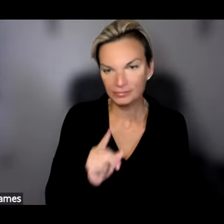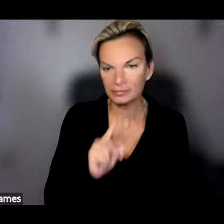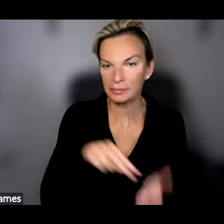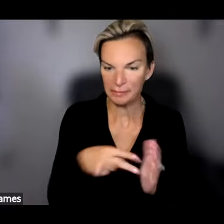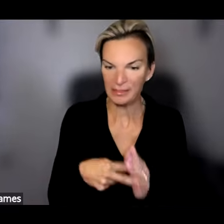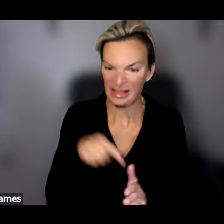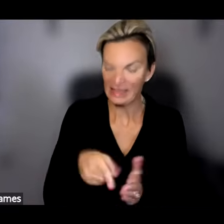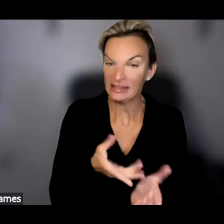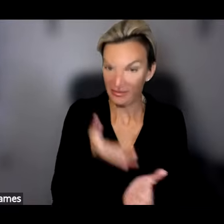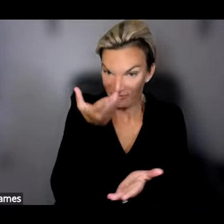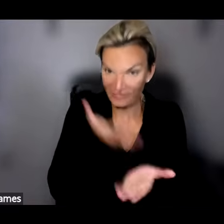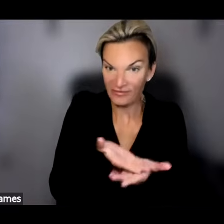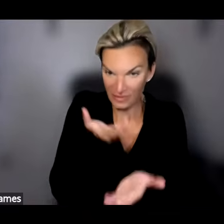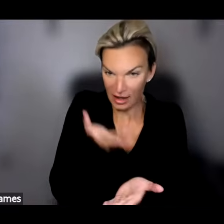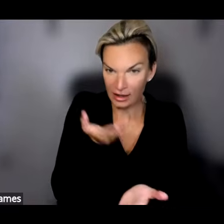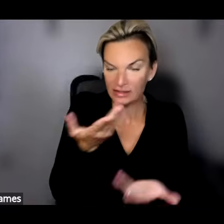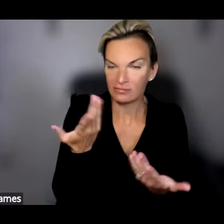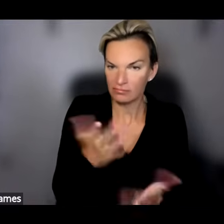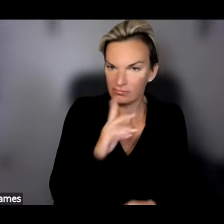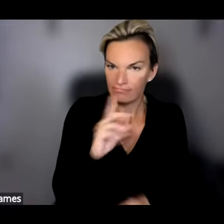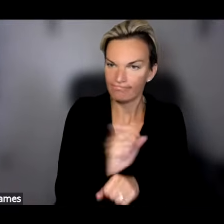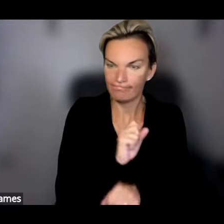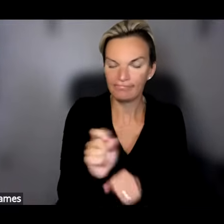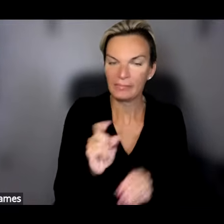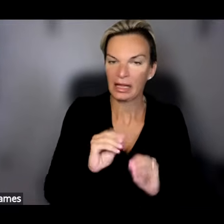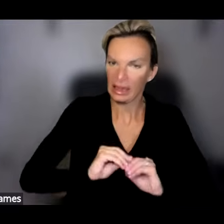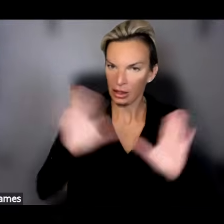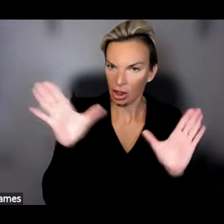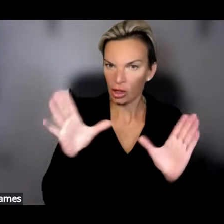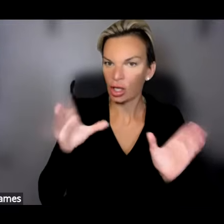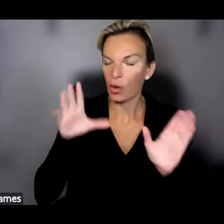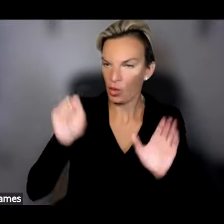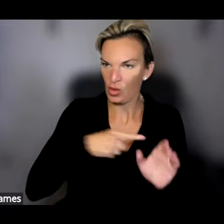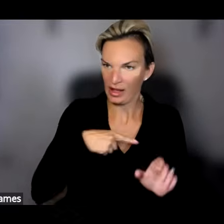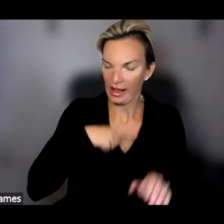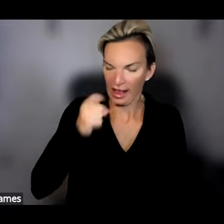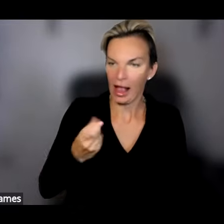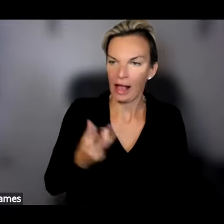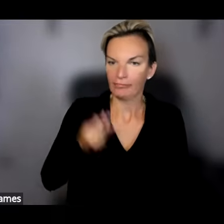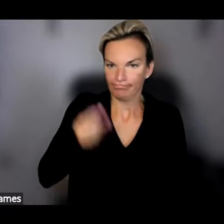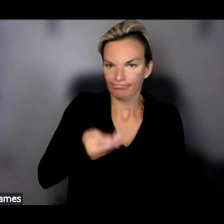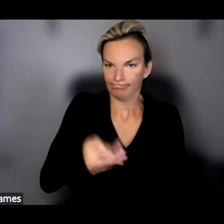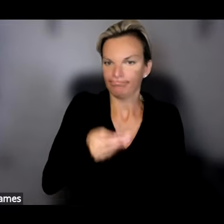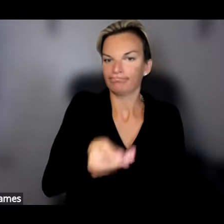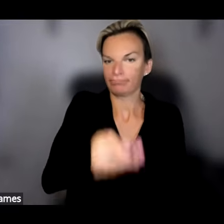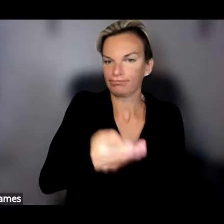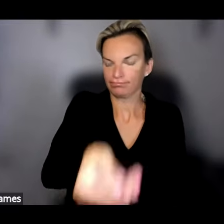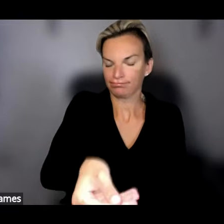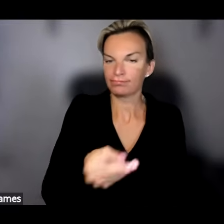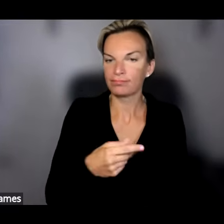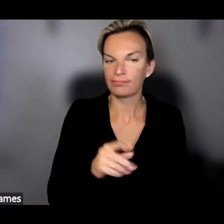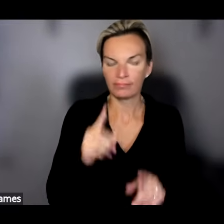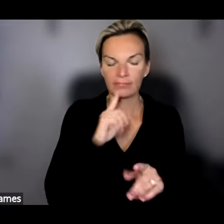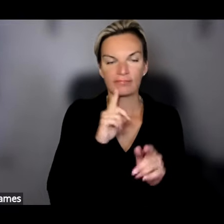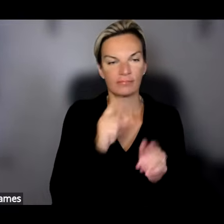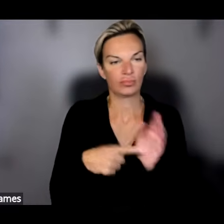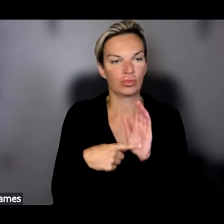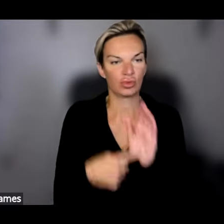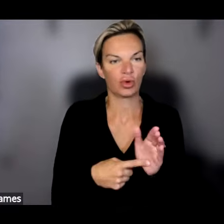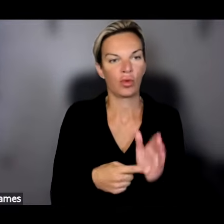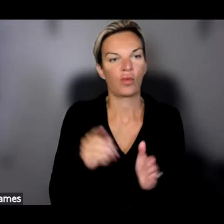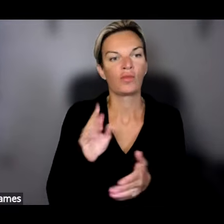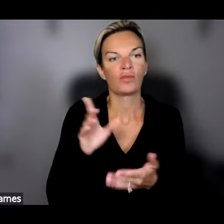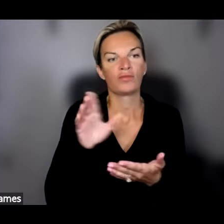allegation is sufficiently clear to be placed before the people whose signatures and eventually whose votes will determine what